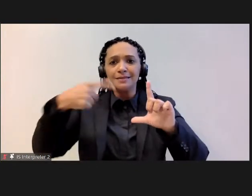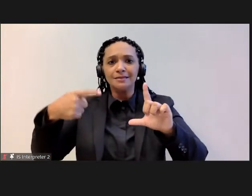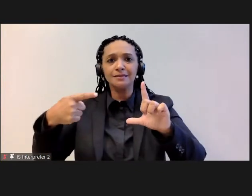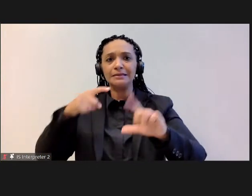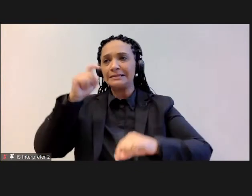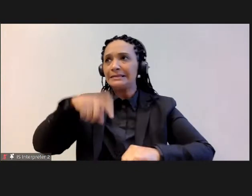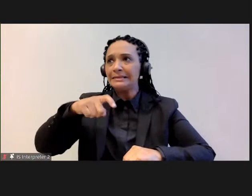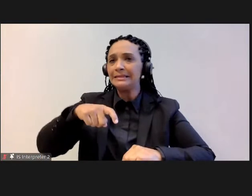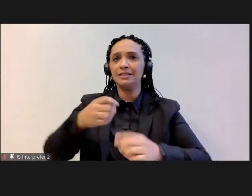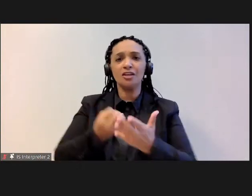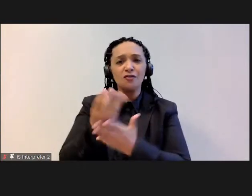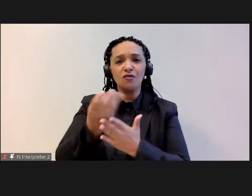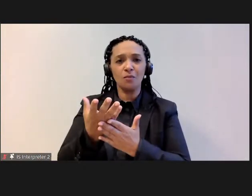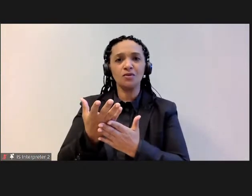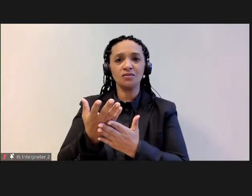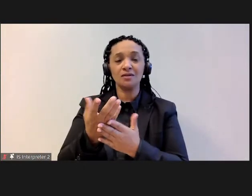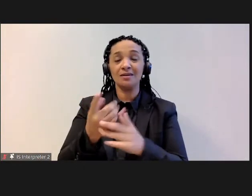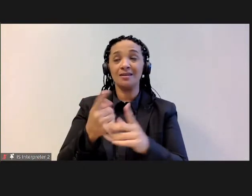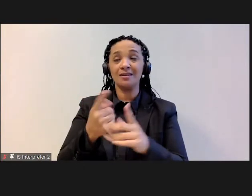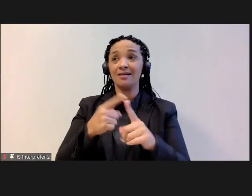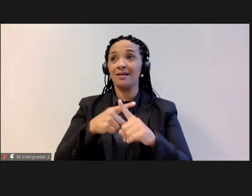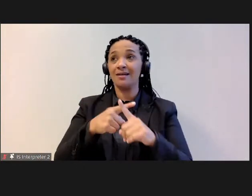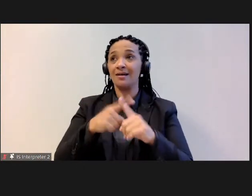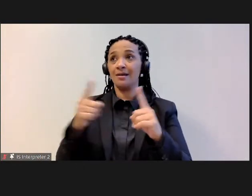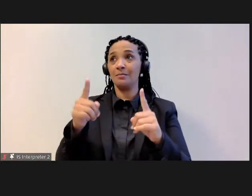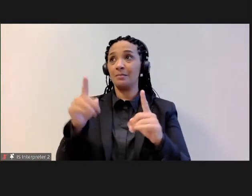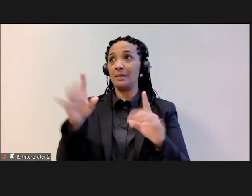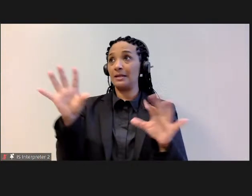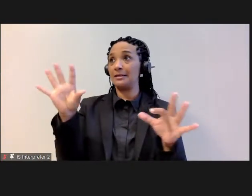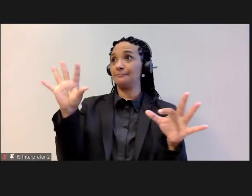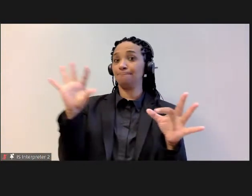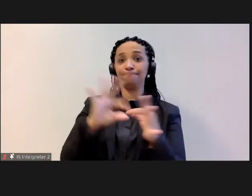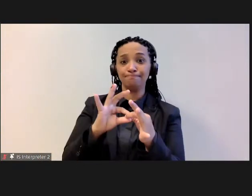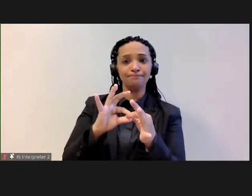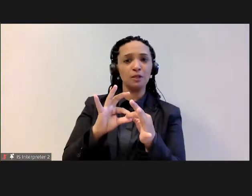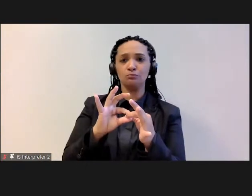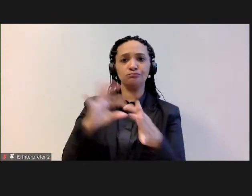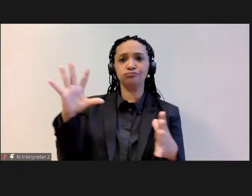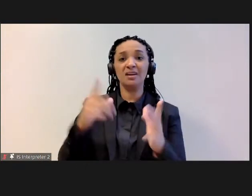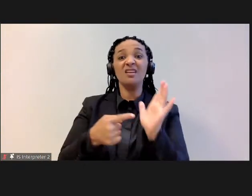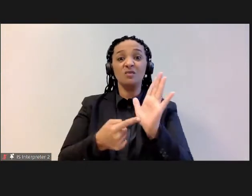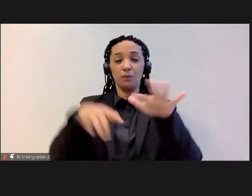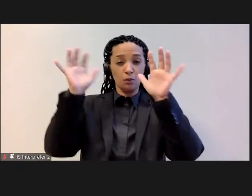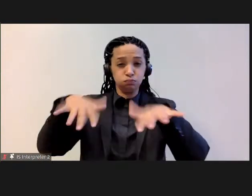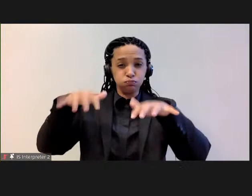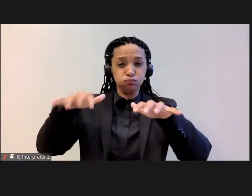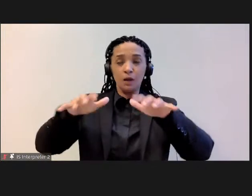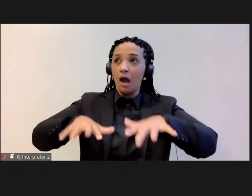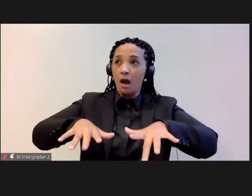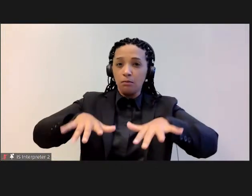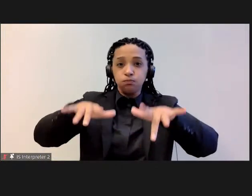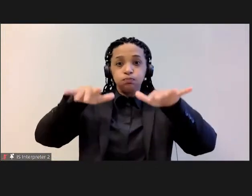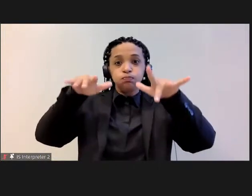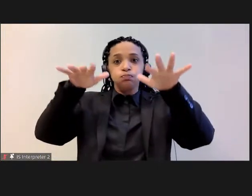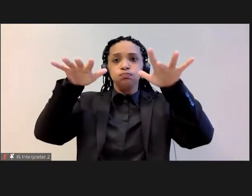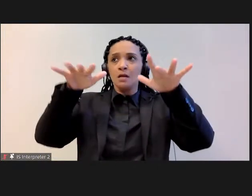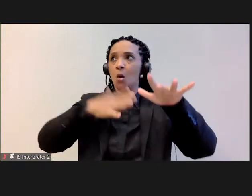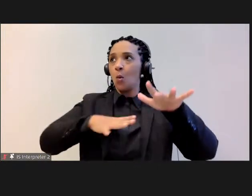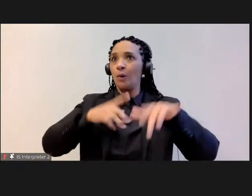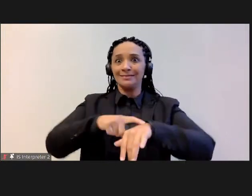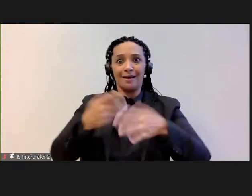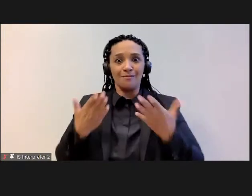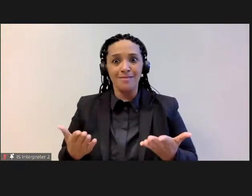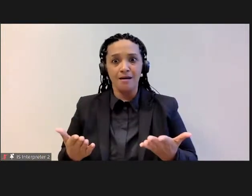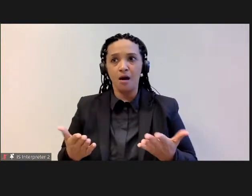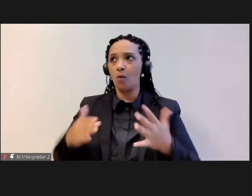to disaster management, for example, floods. You need real-time information. You are not going